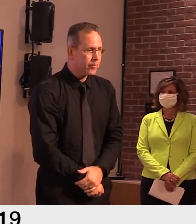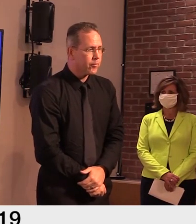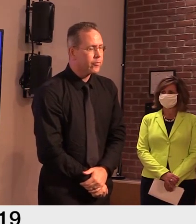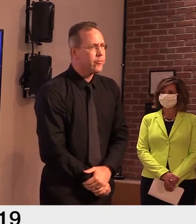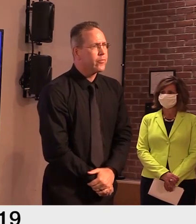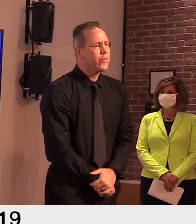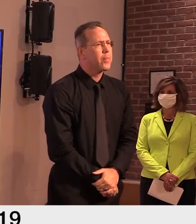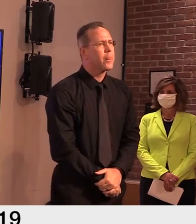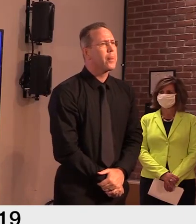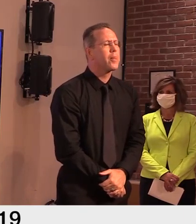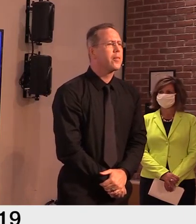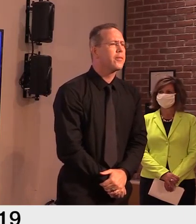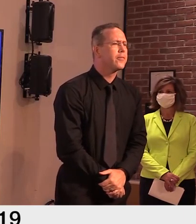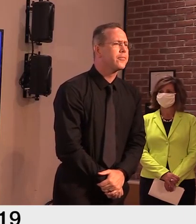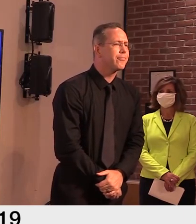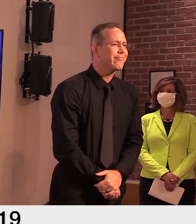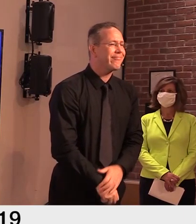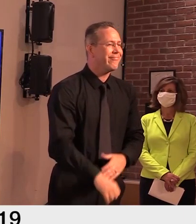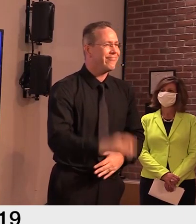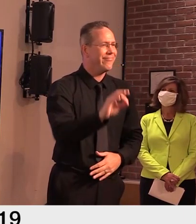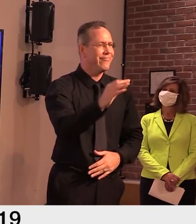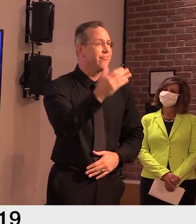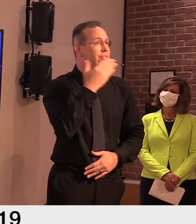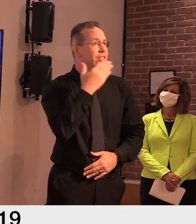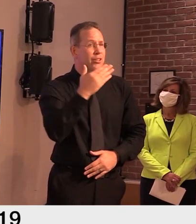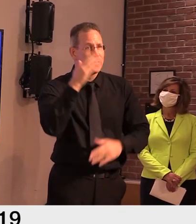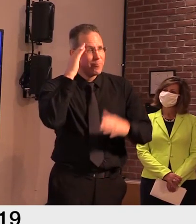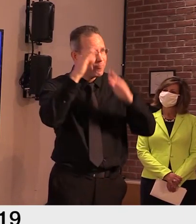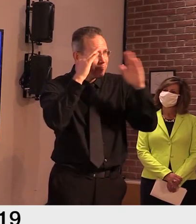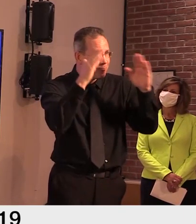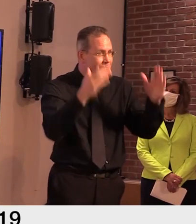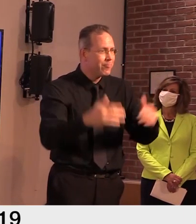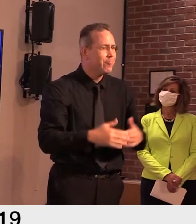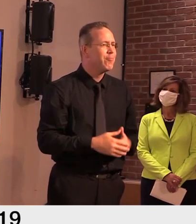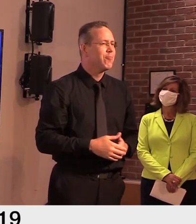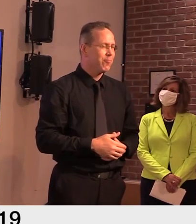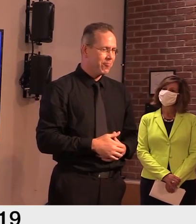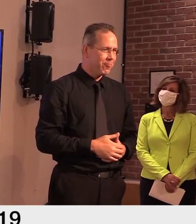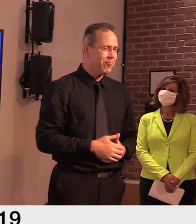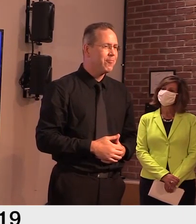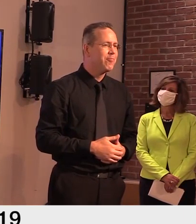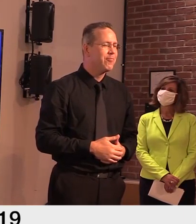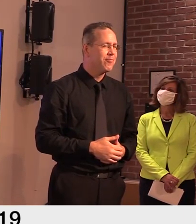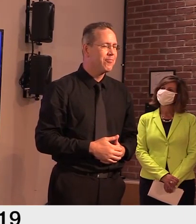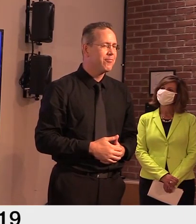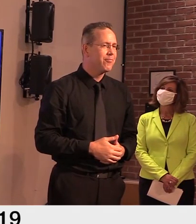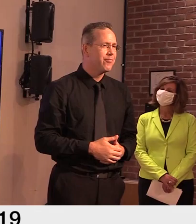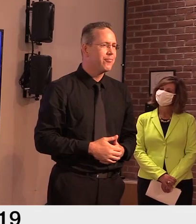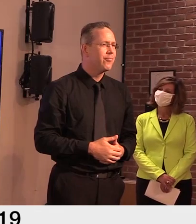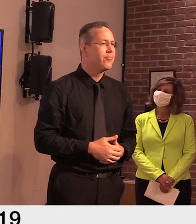of Juneteenth and its lasting importance. Susanna.